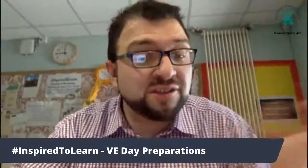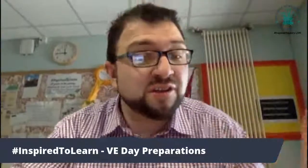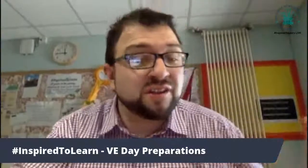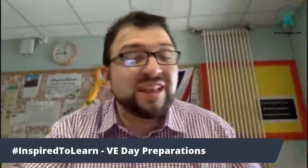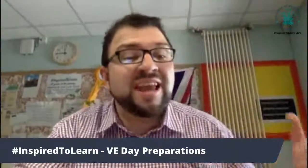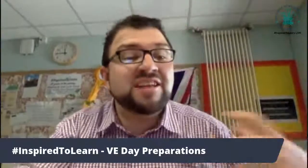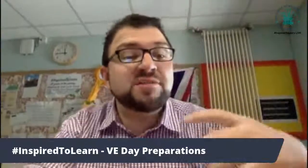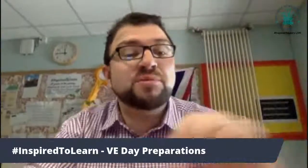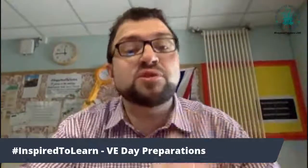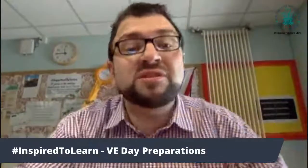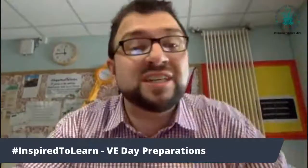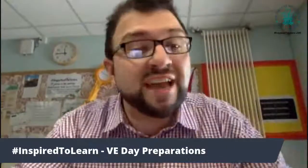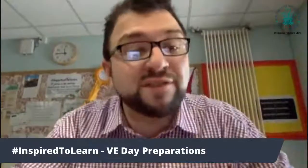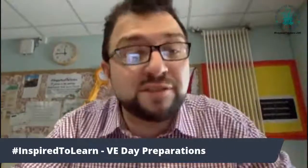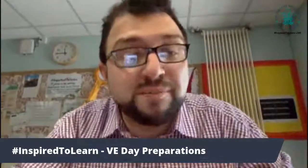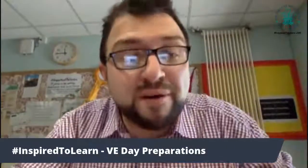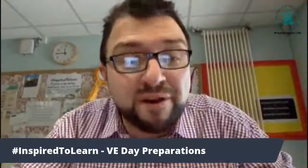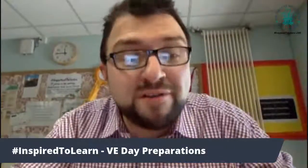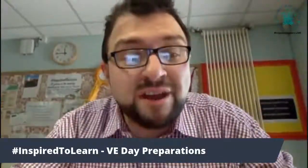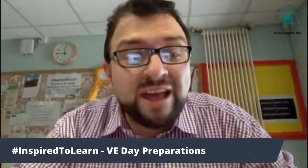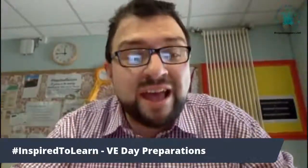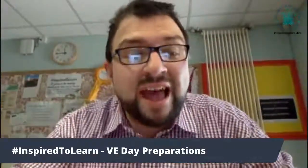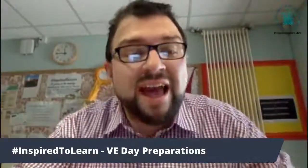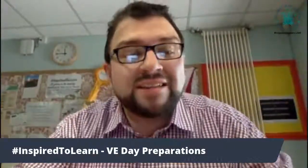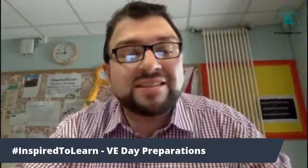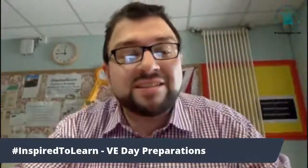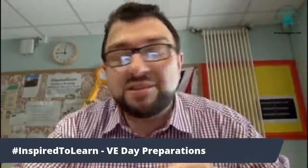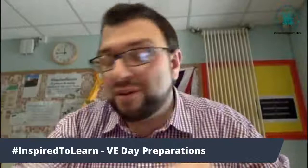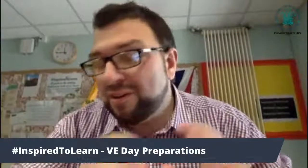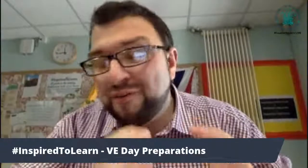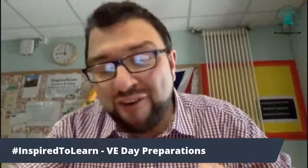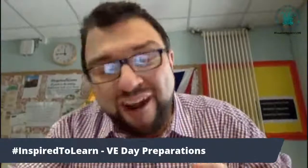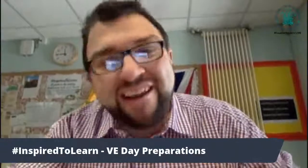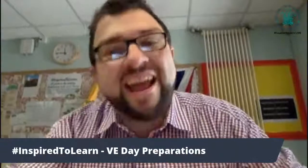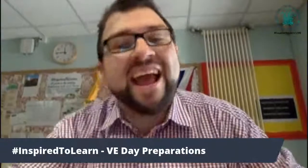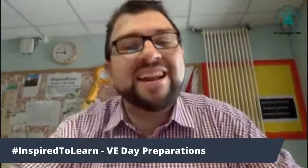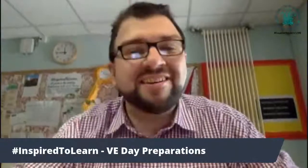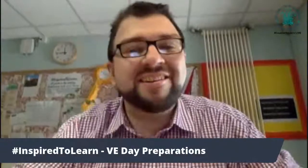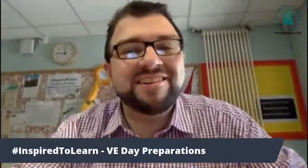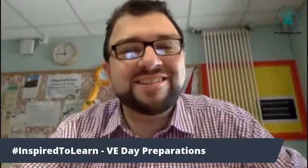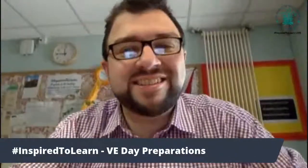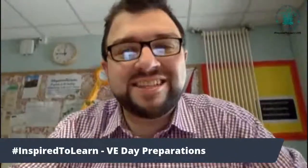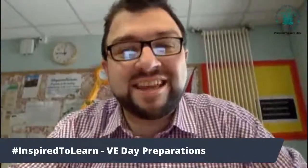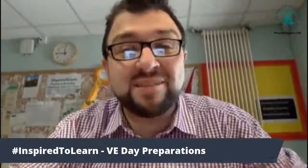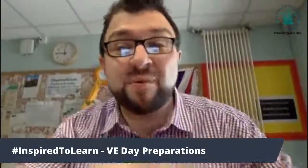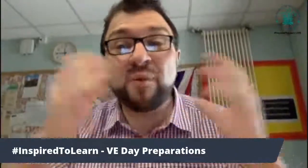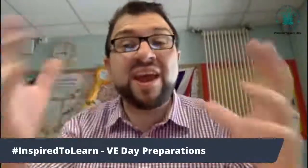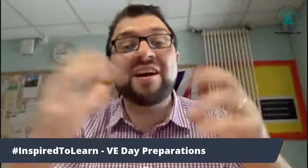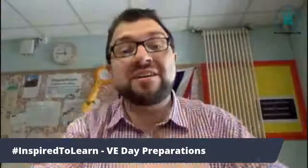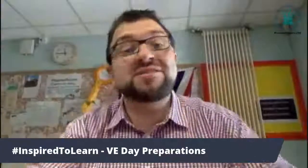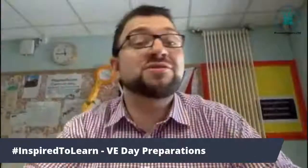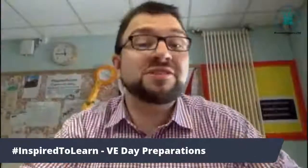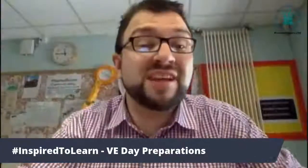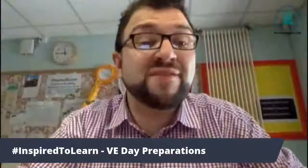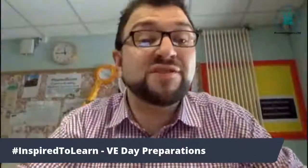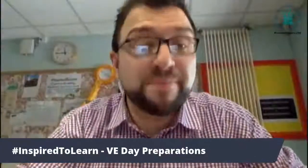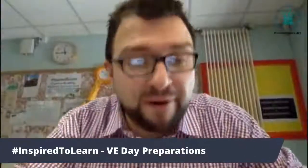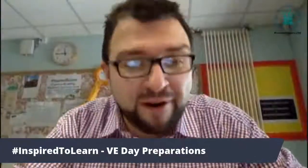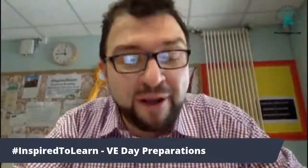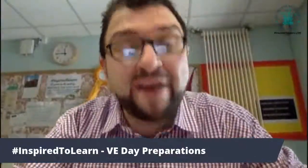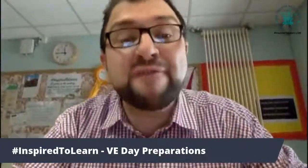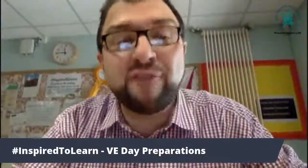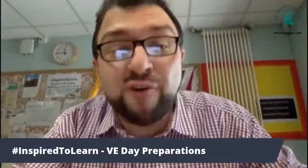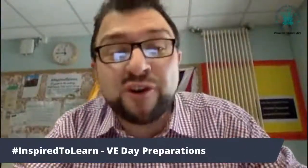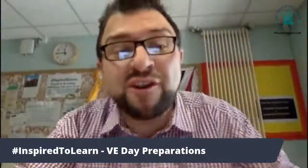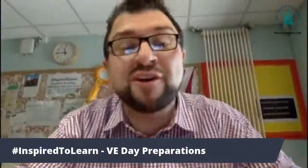And it's a song that the nation will join together tomorrow on Friday at 9 o'clock to sing together. But we are going to join together